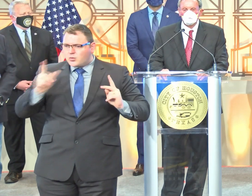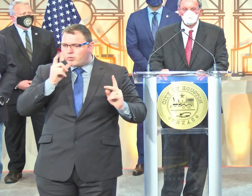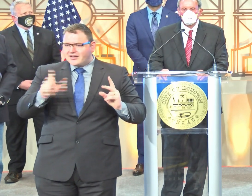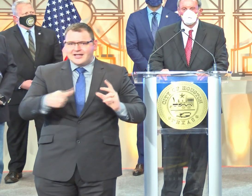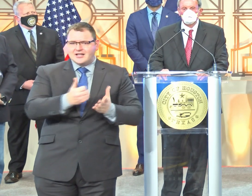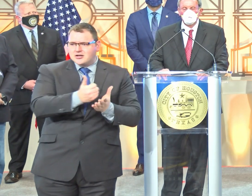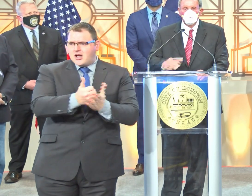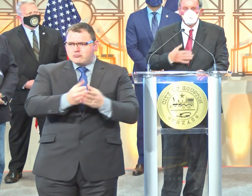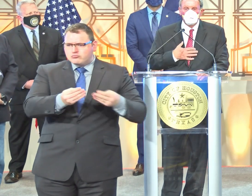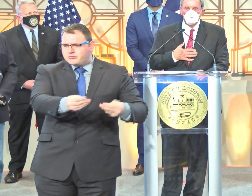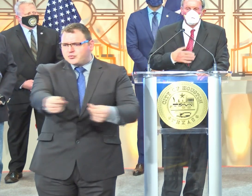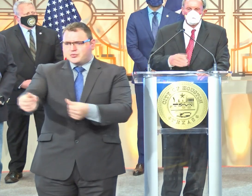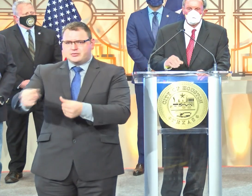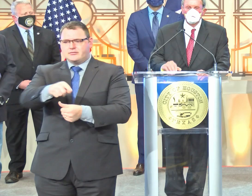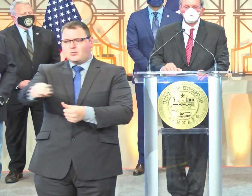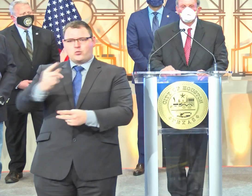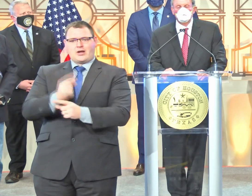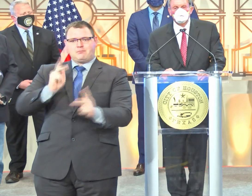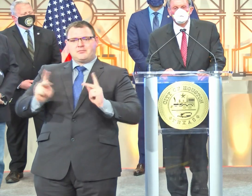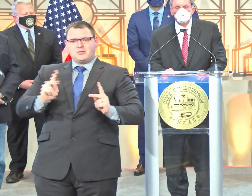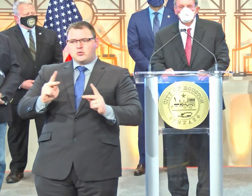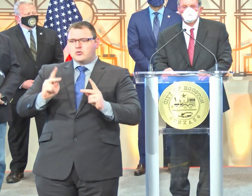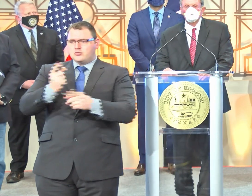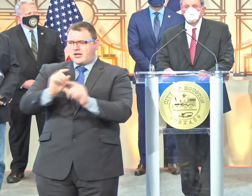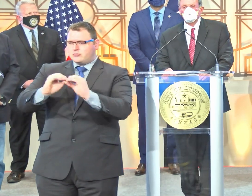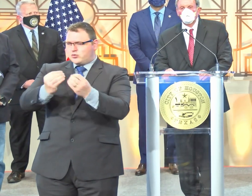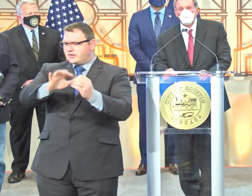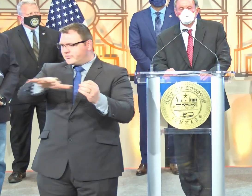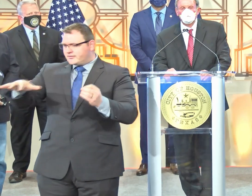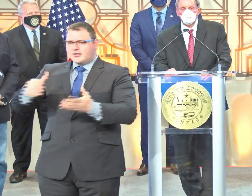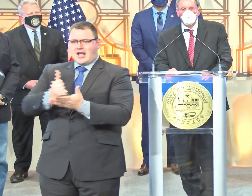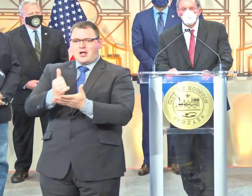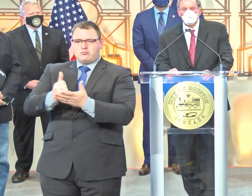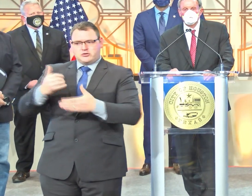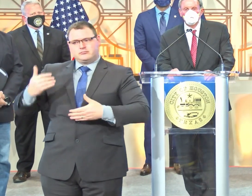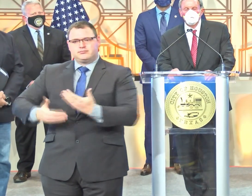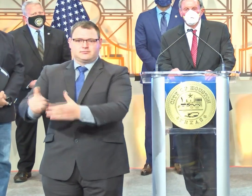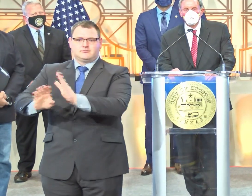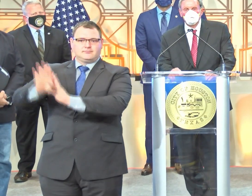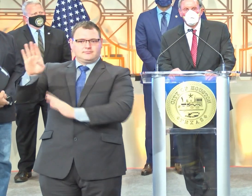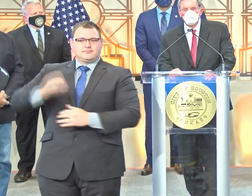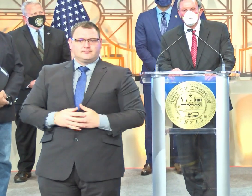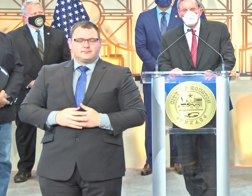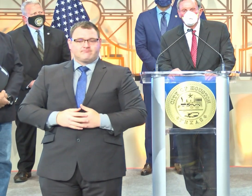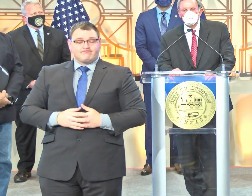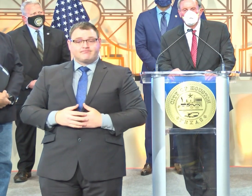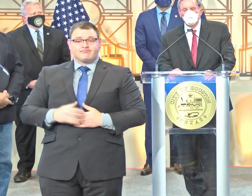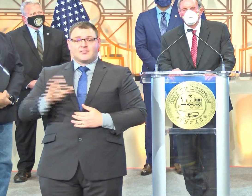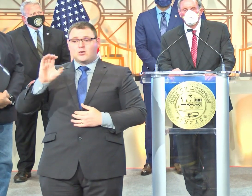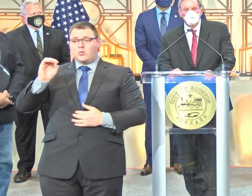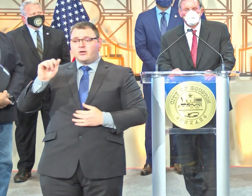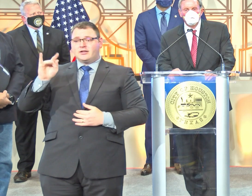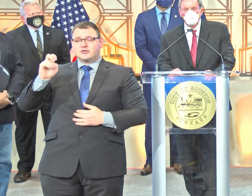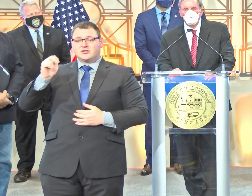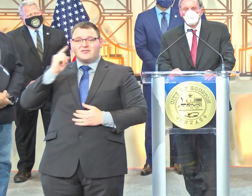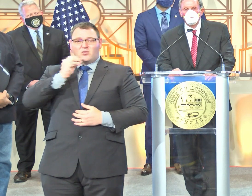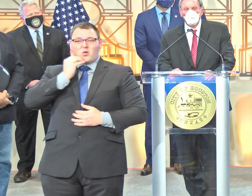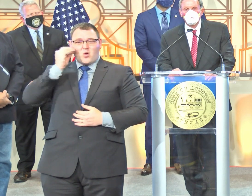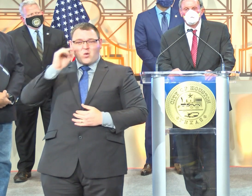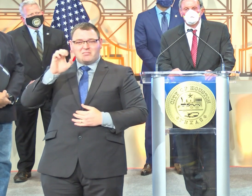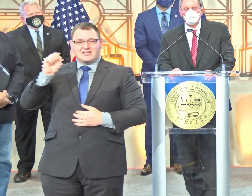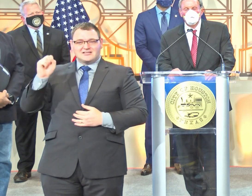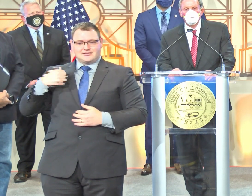encouraging people right now to stay home. Just think about those people who don't have a home to stay in. And think about